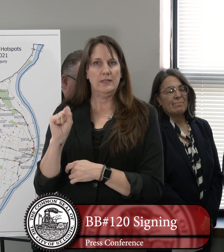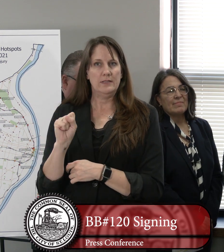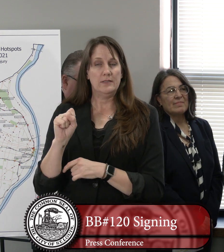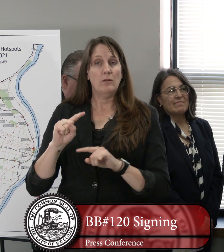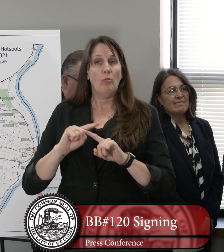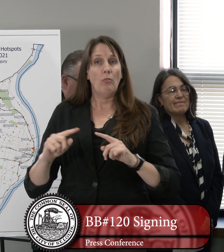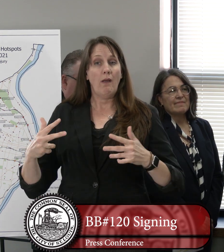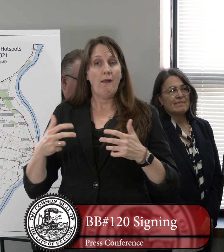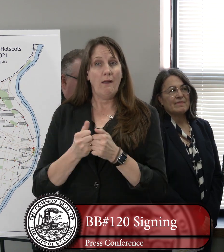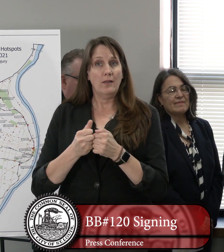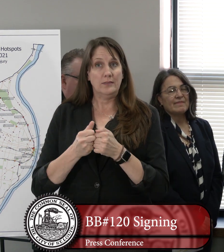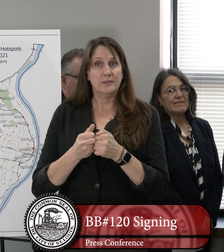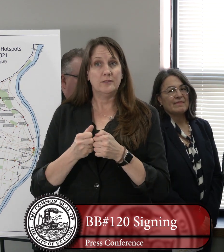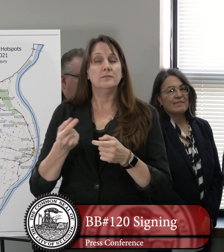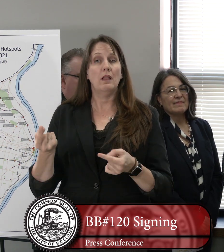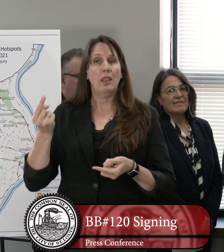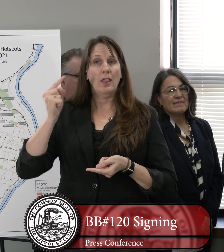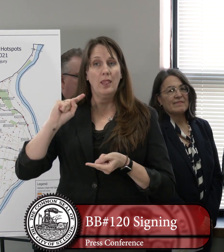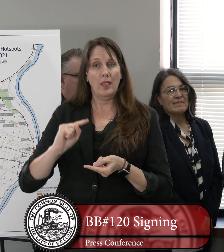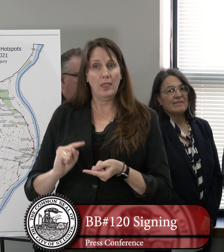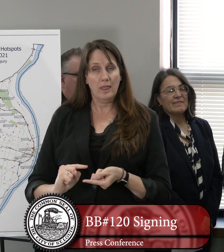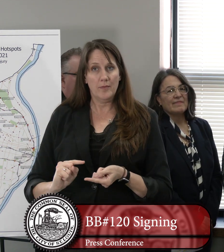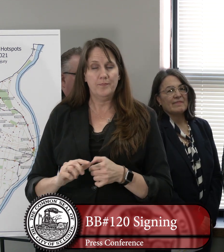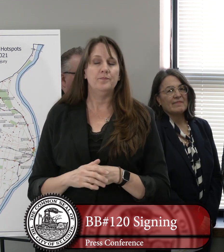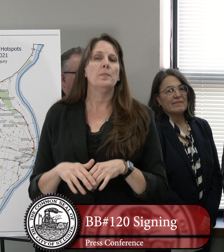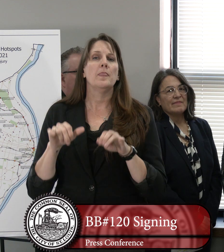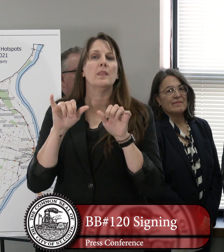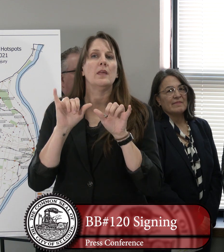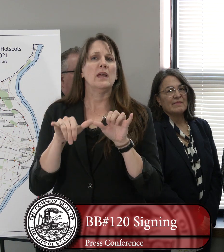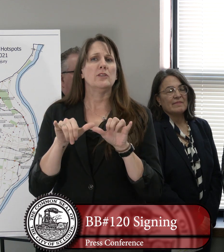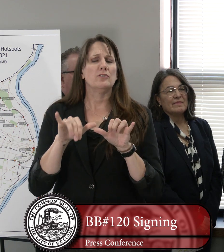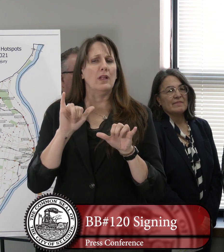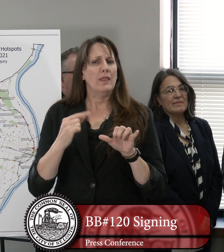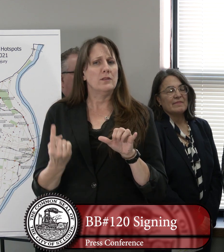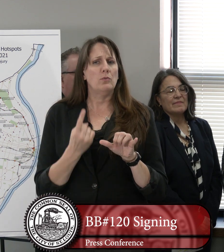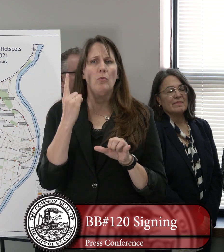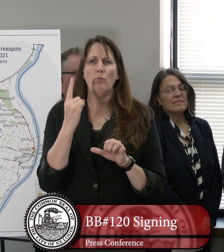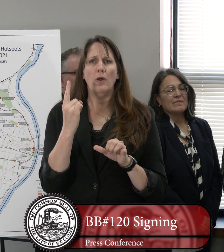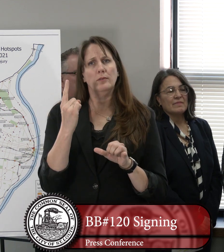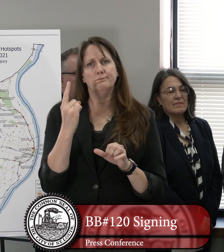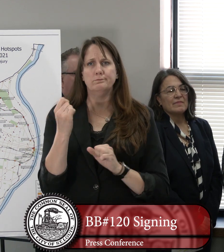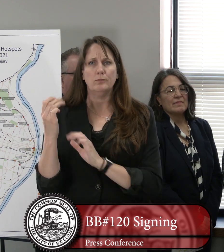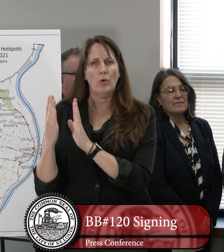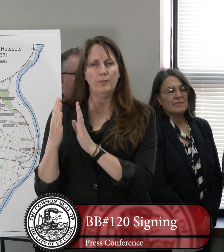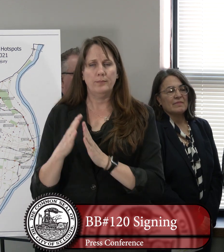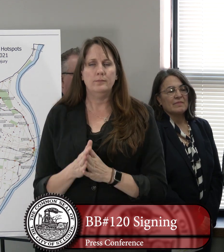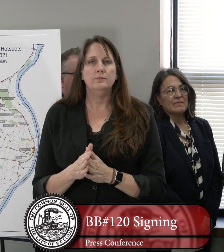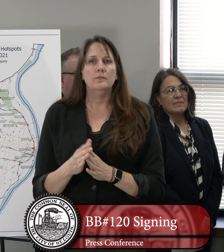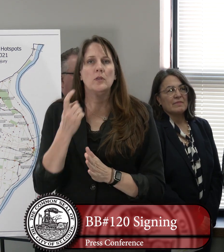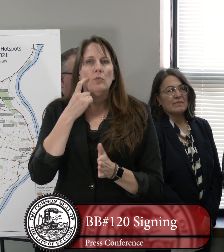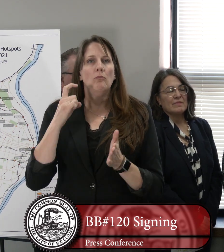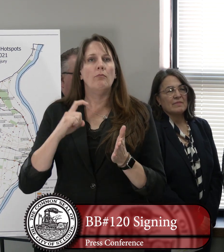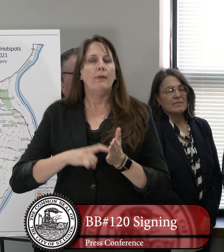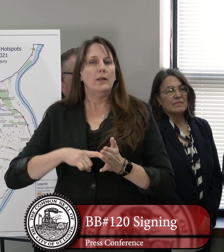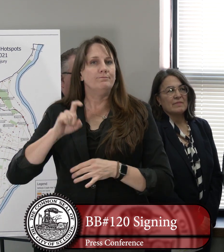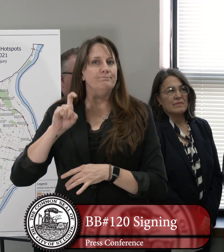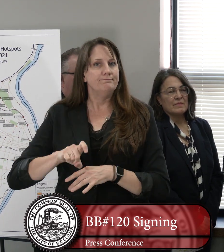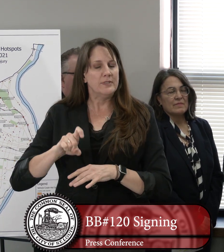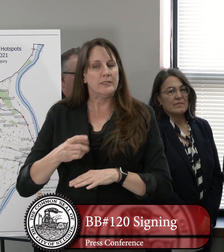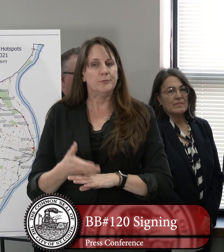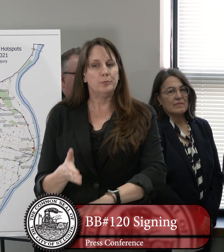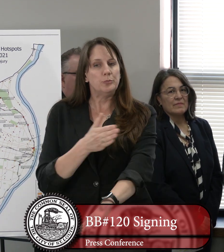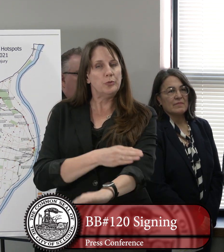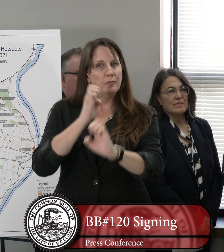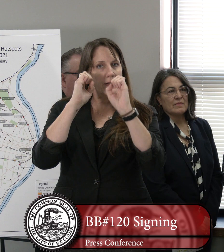downwards as well. But engineering is just one part of street safety. We recognize the need to enhance